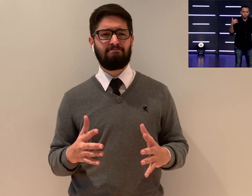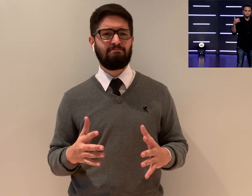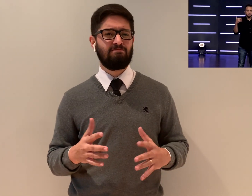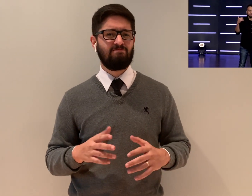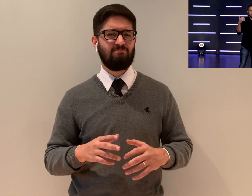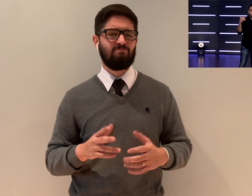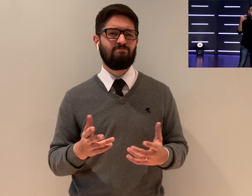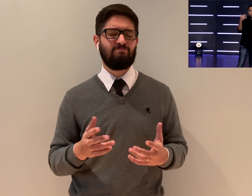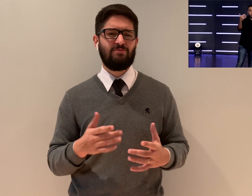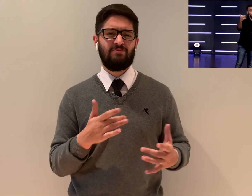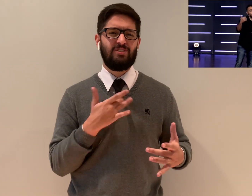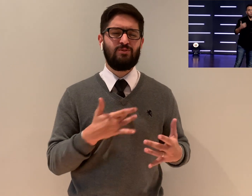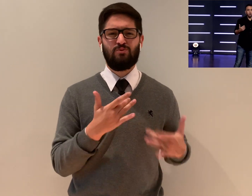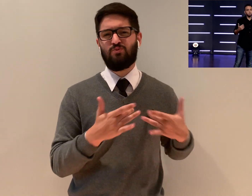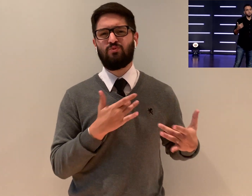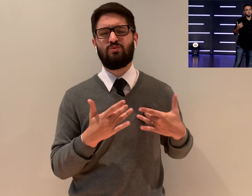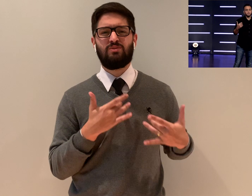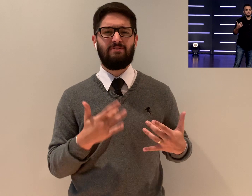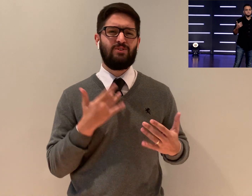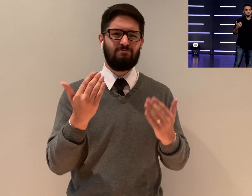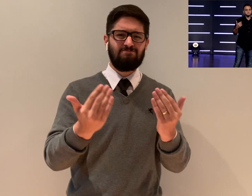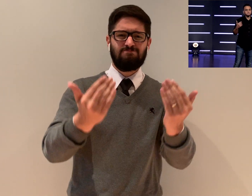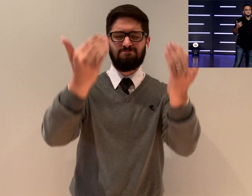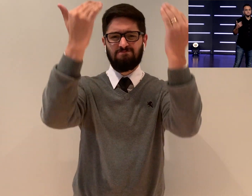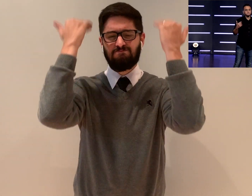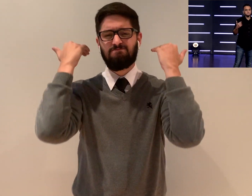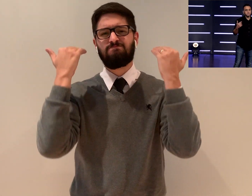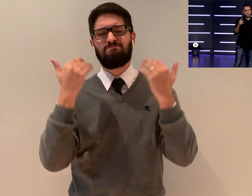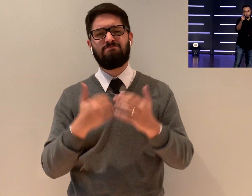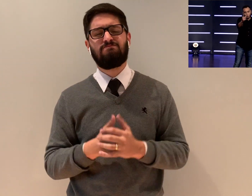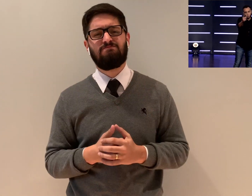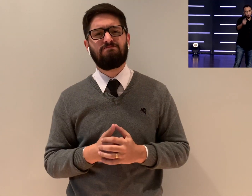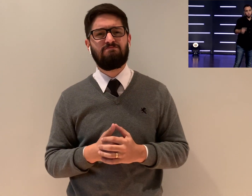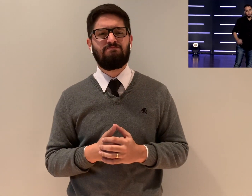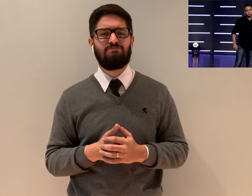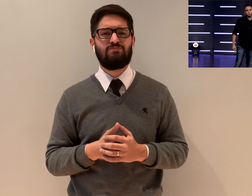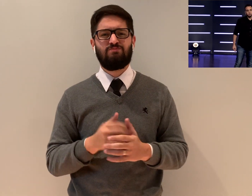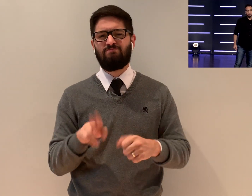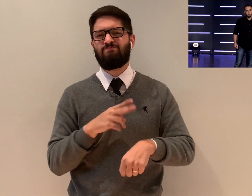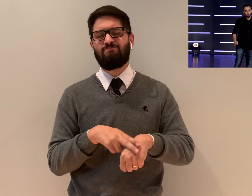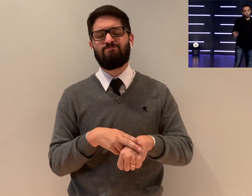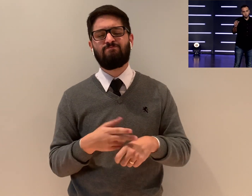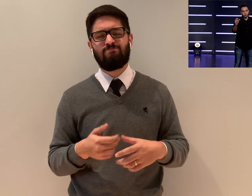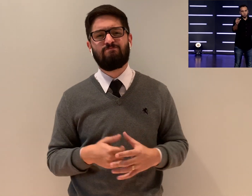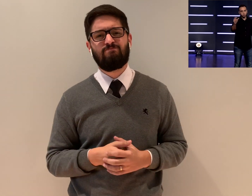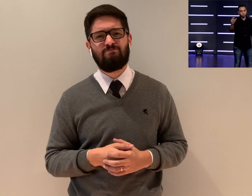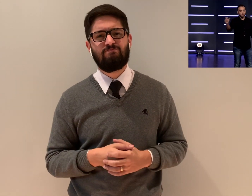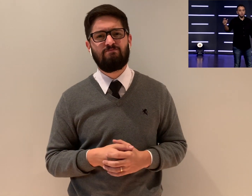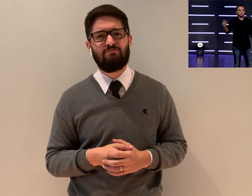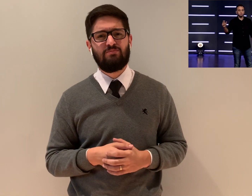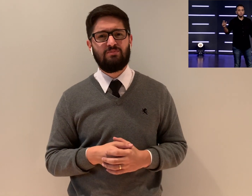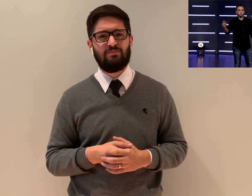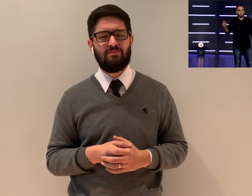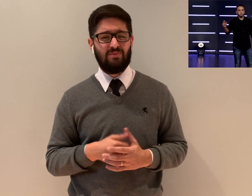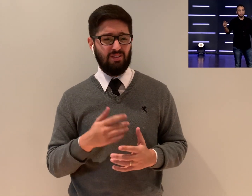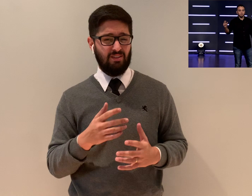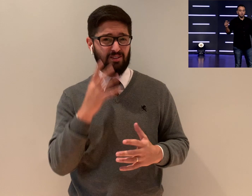concerned and you feel overwhelmed. It is normal to experience those